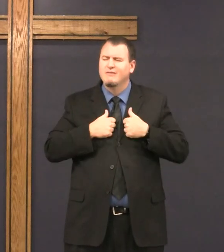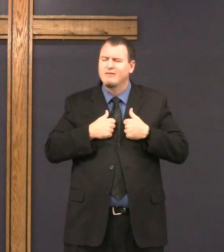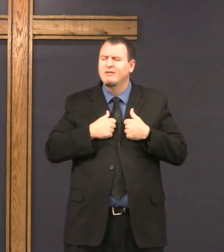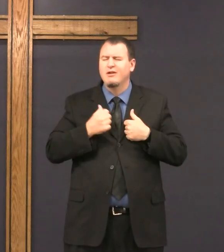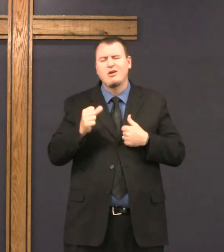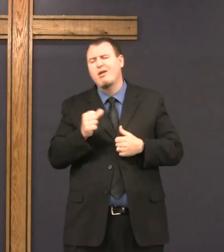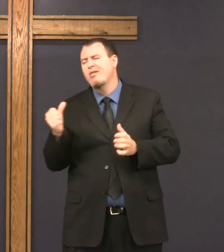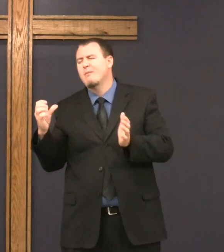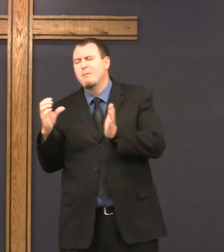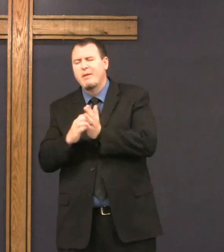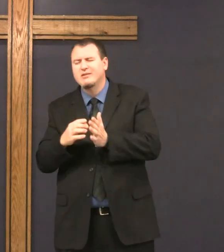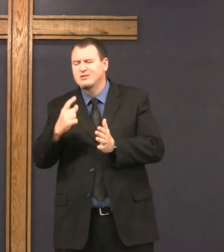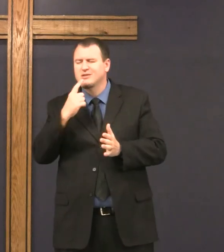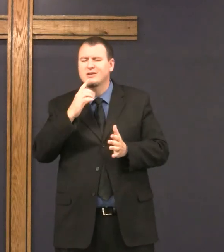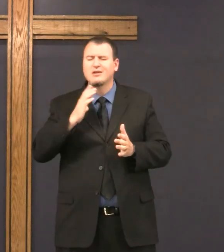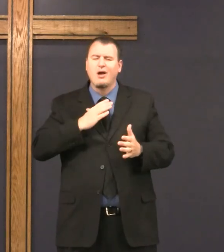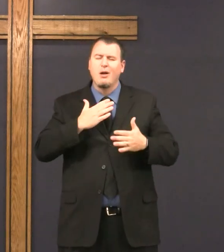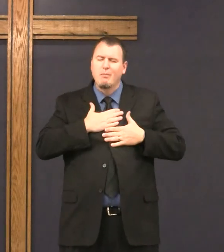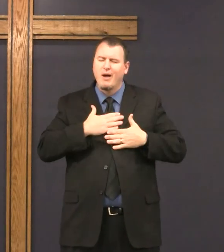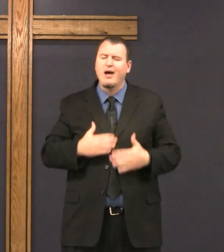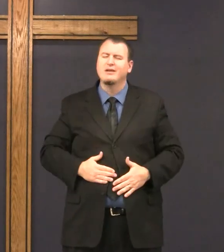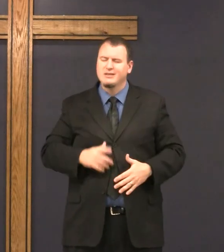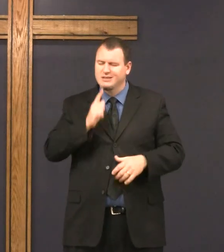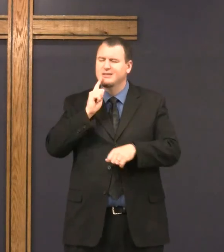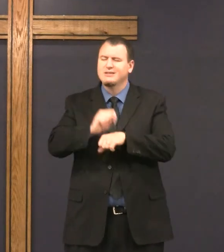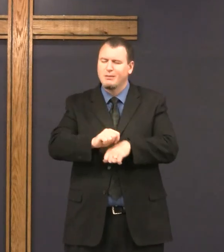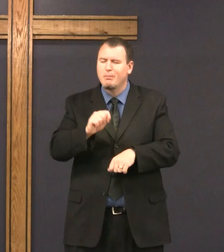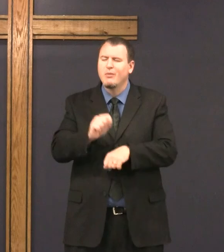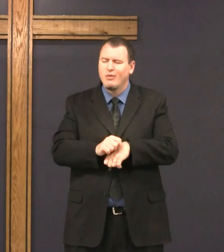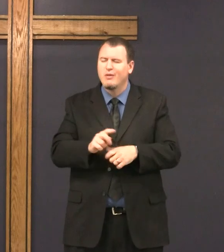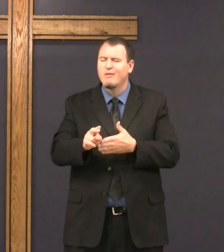a clean place for the Holy Spirit to live.